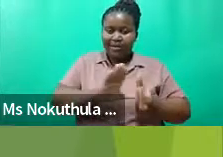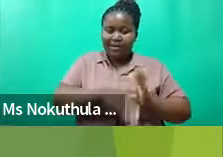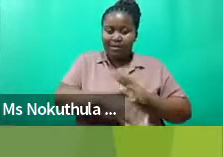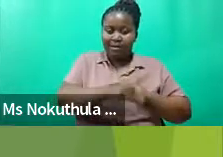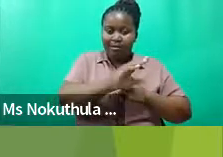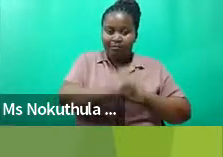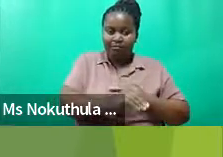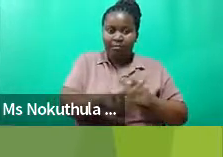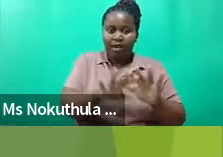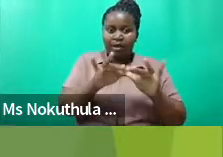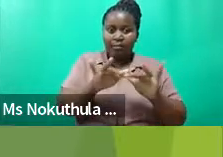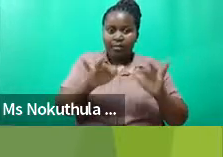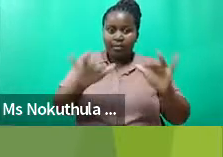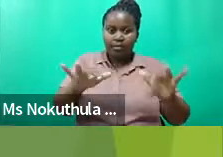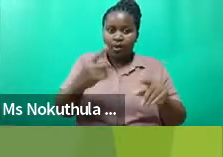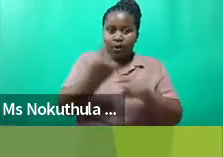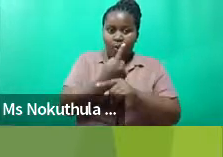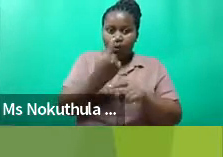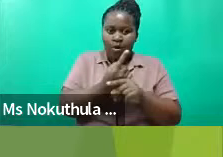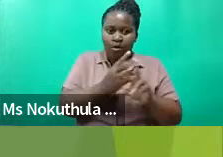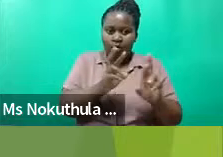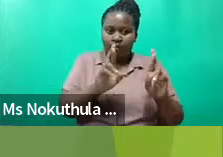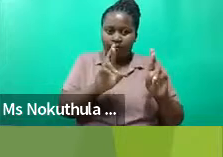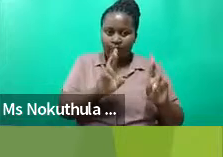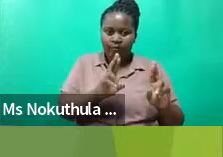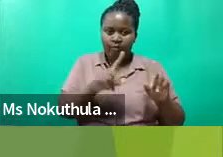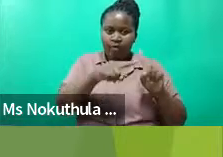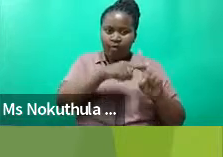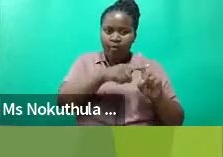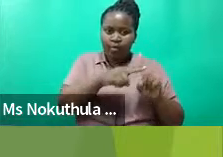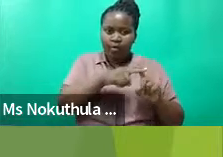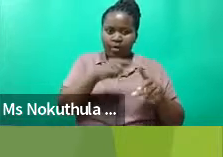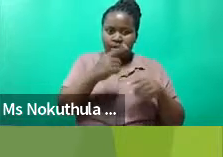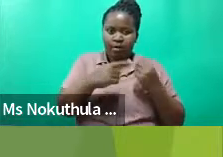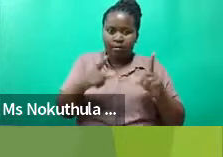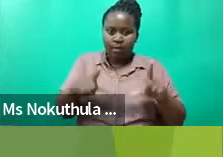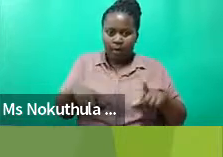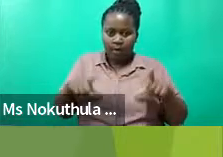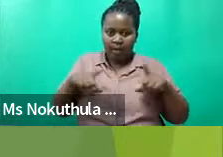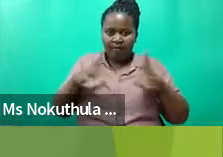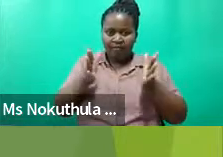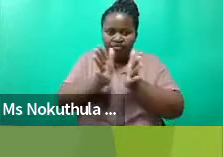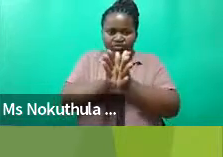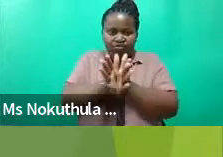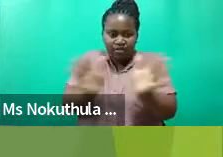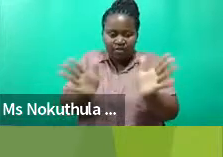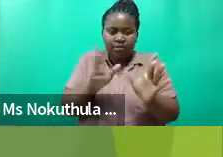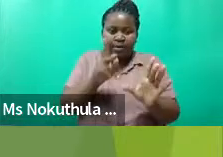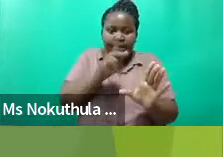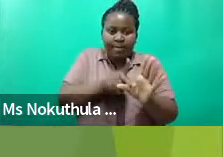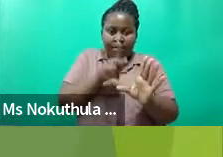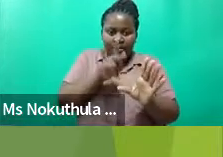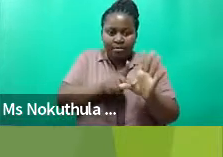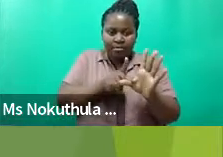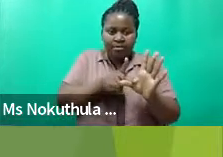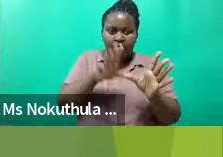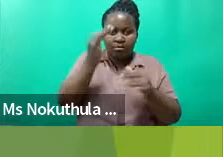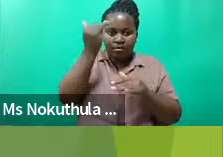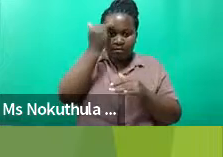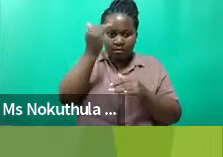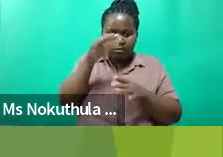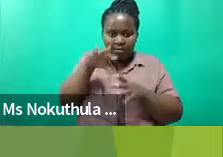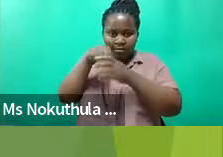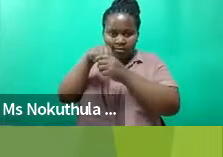people who are always optimistic, always positive about life in general. Participants acknowledge that being part of an